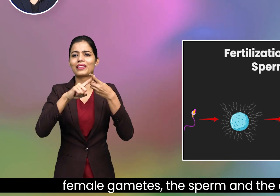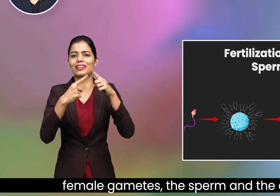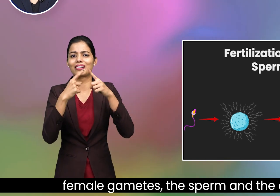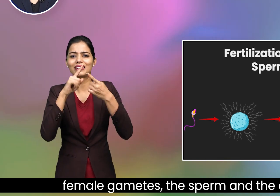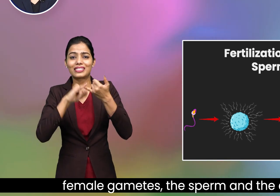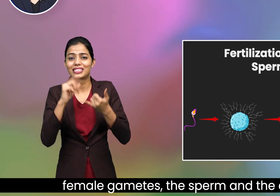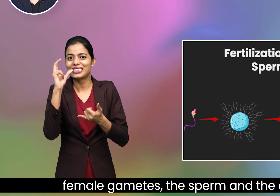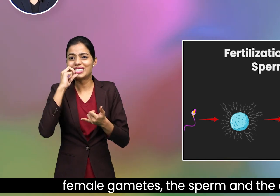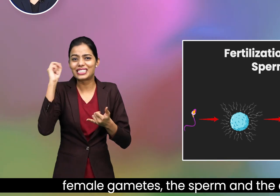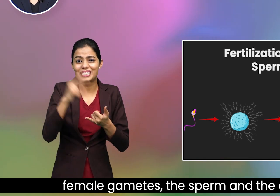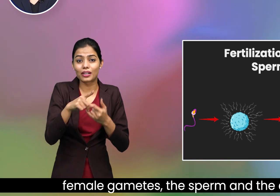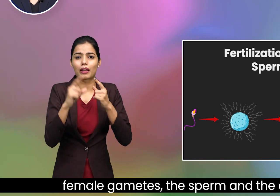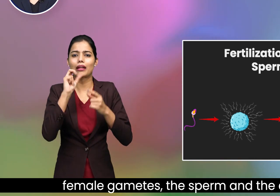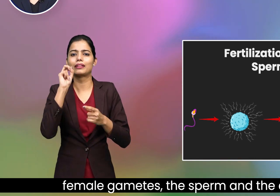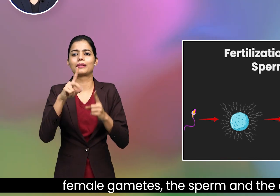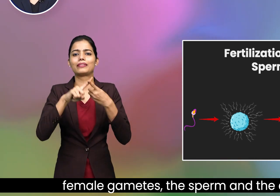sperm and the egg